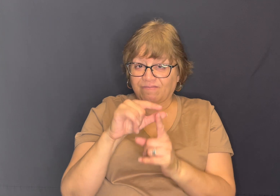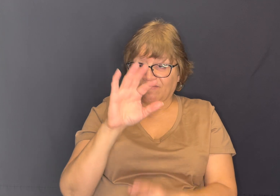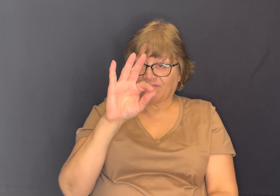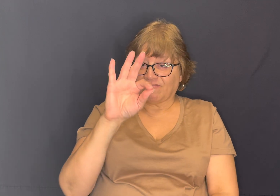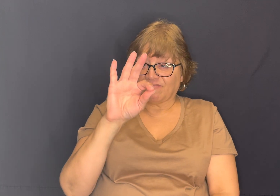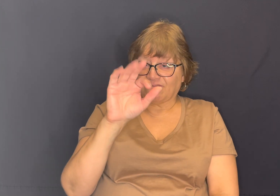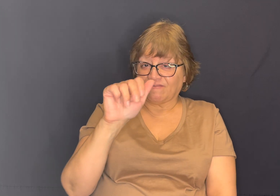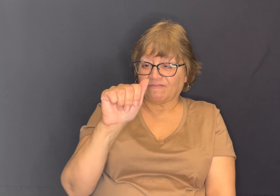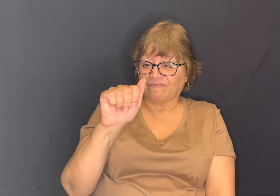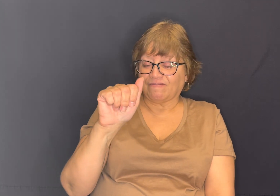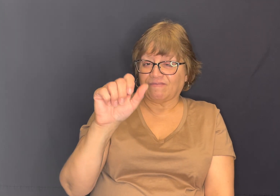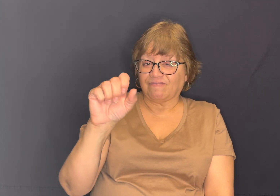Do you know that word?